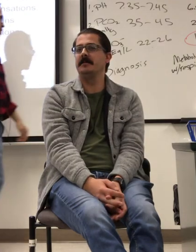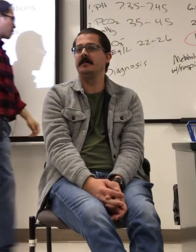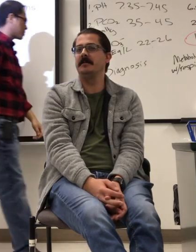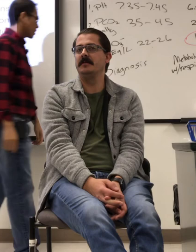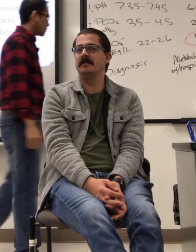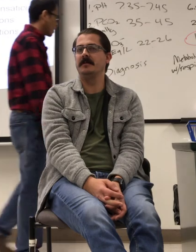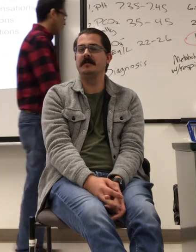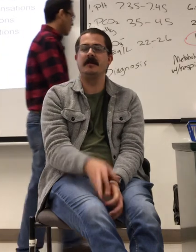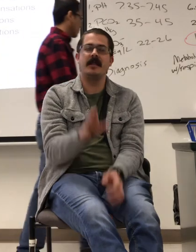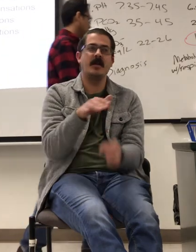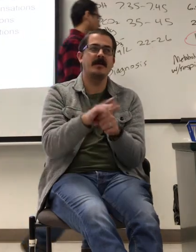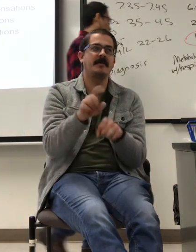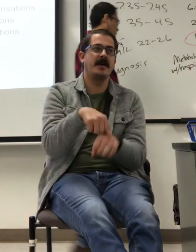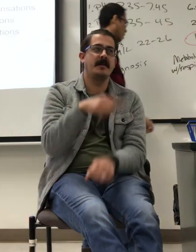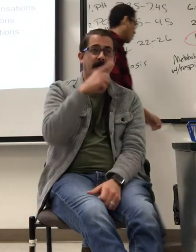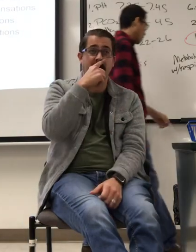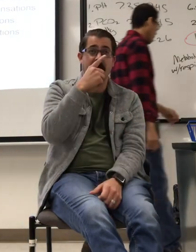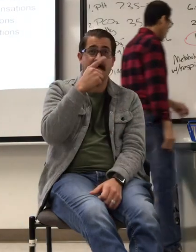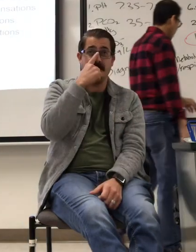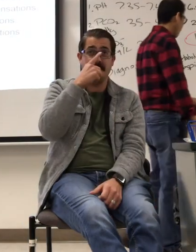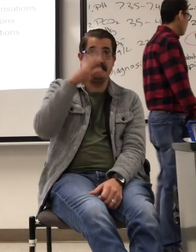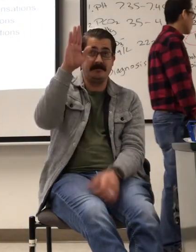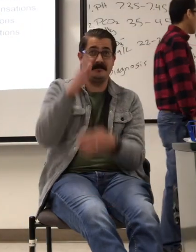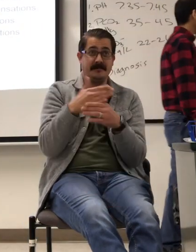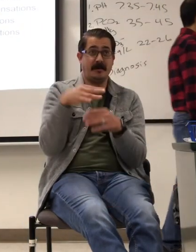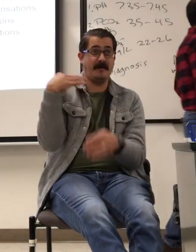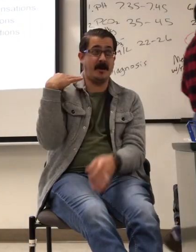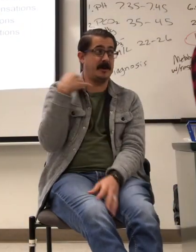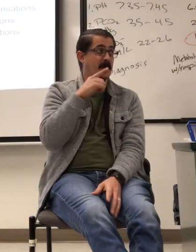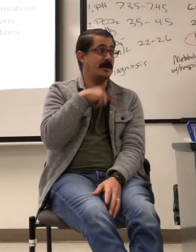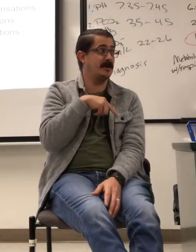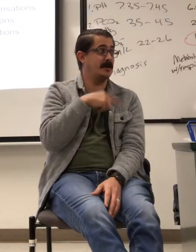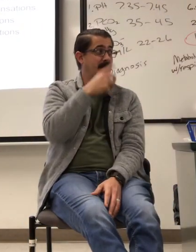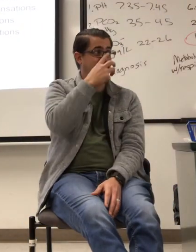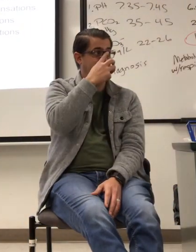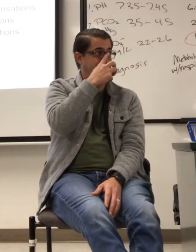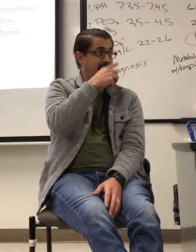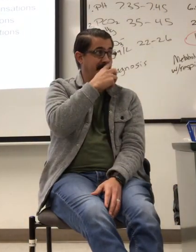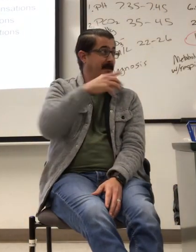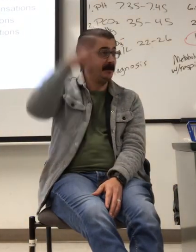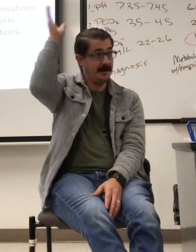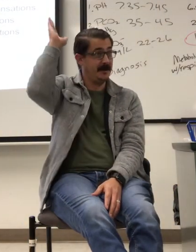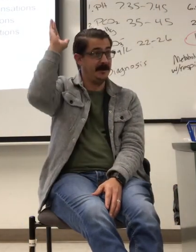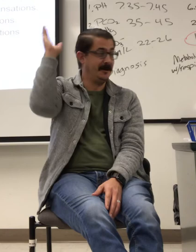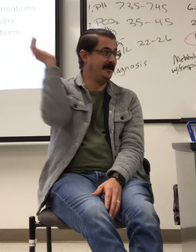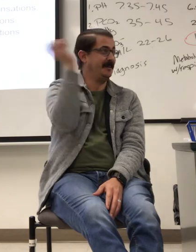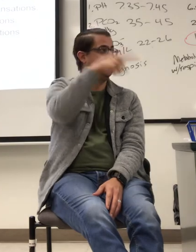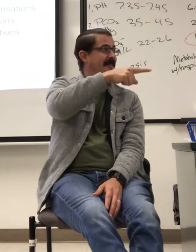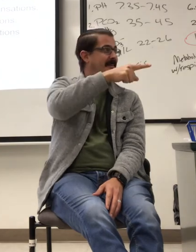All right, that was enough time. Does anyone want to volunteer your answer?